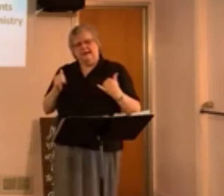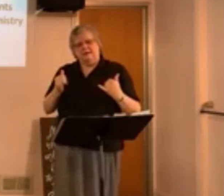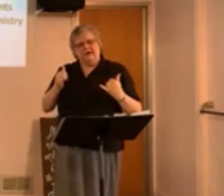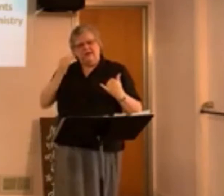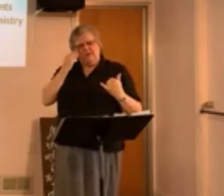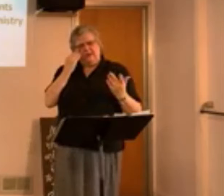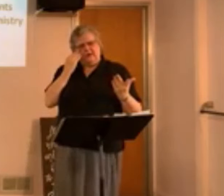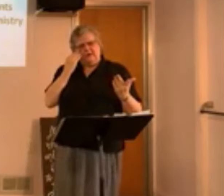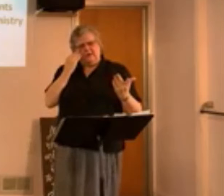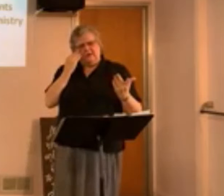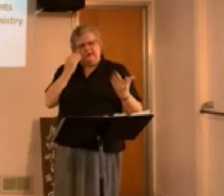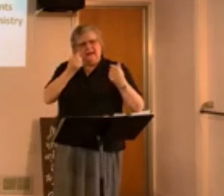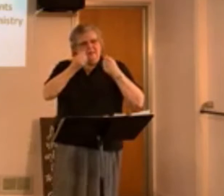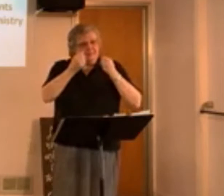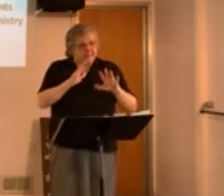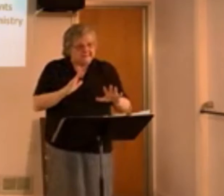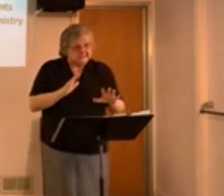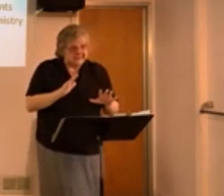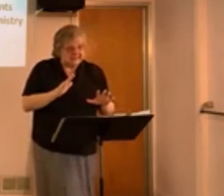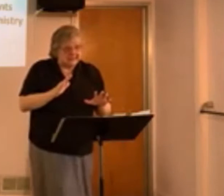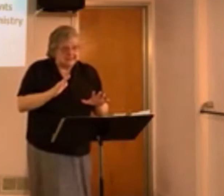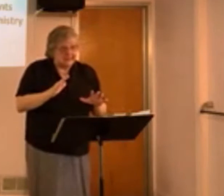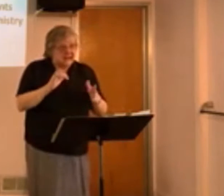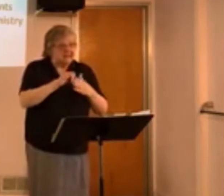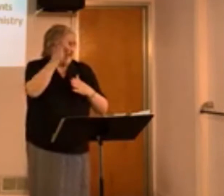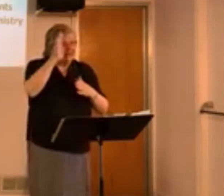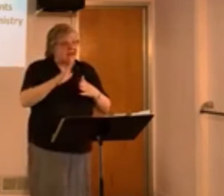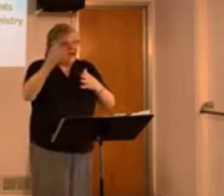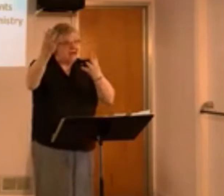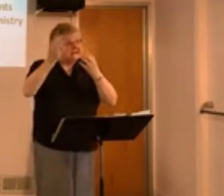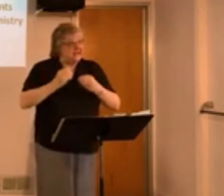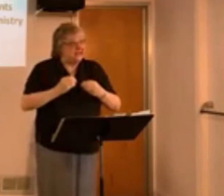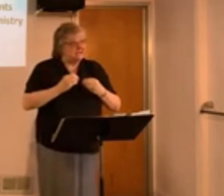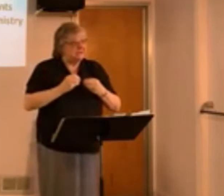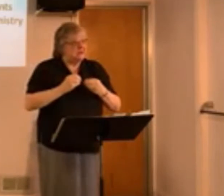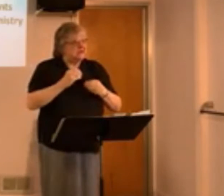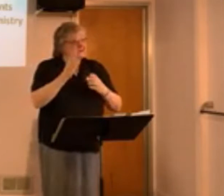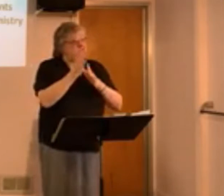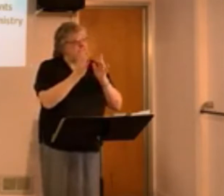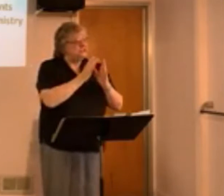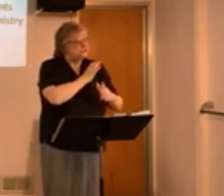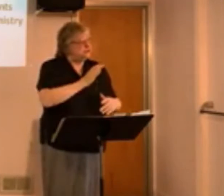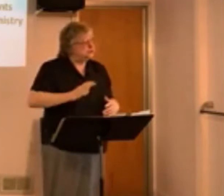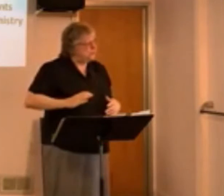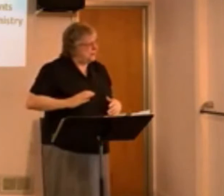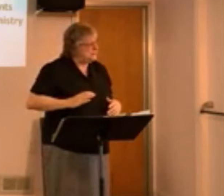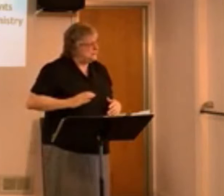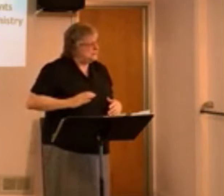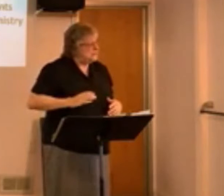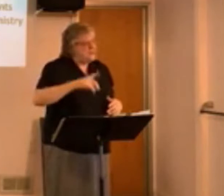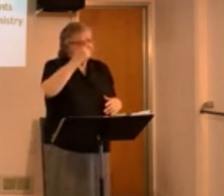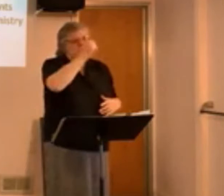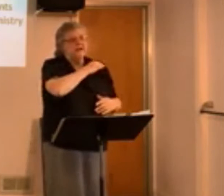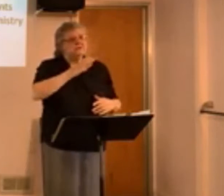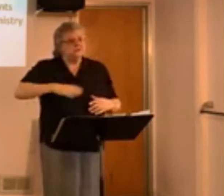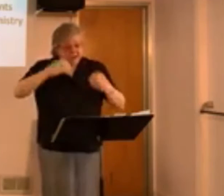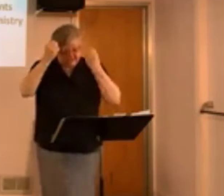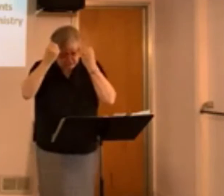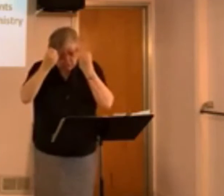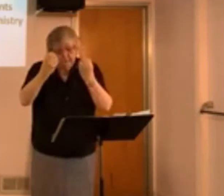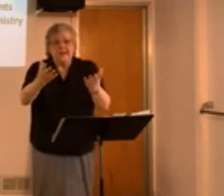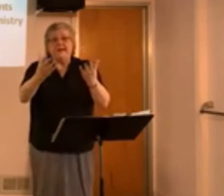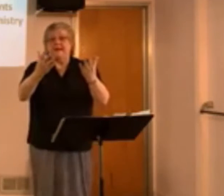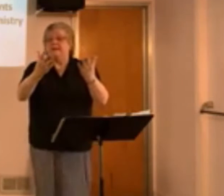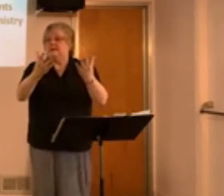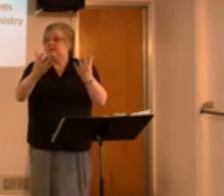think about the blessing that God gave to Christ because he was faithful and obedient. He